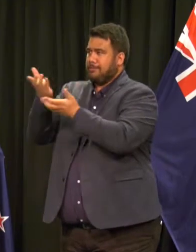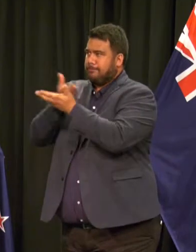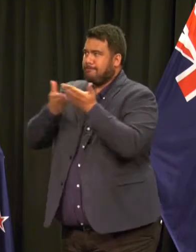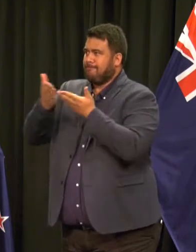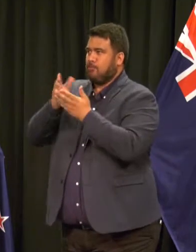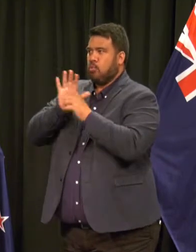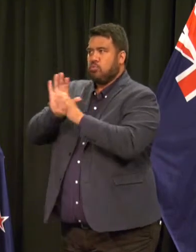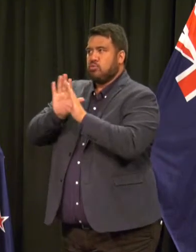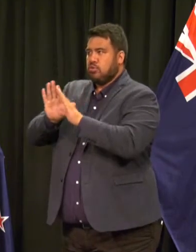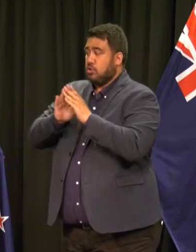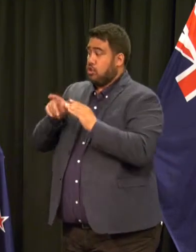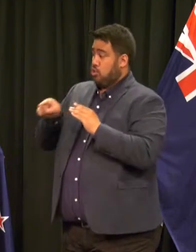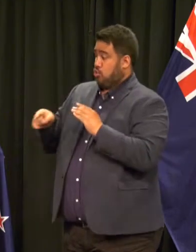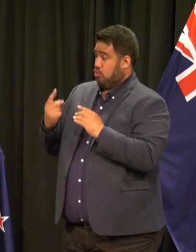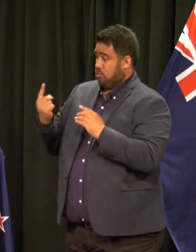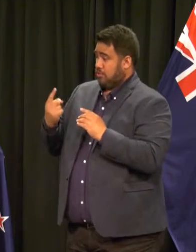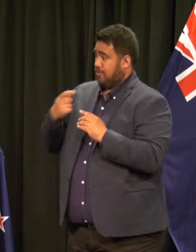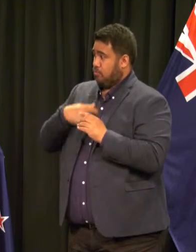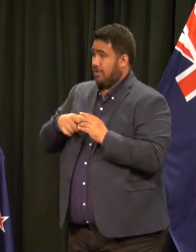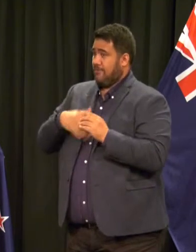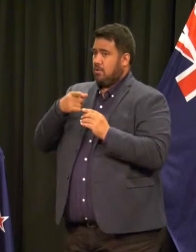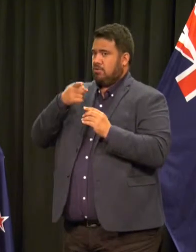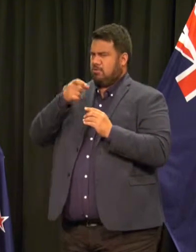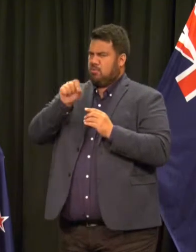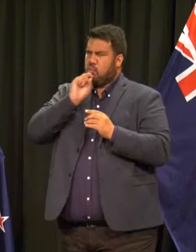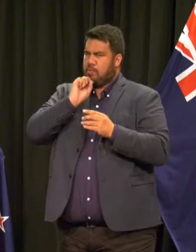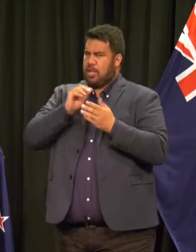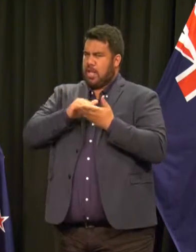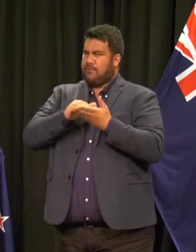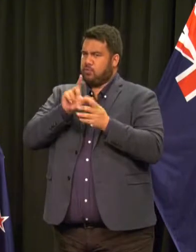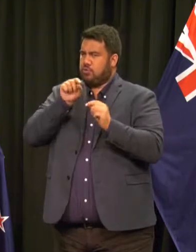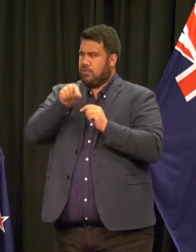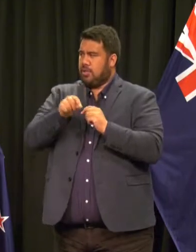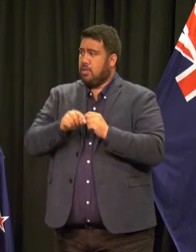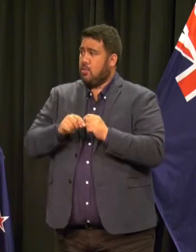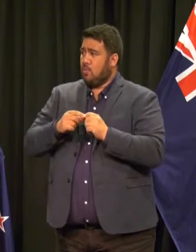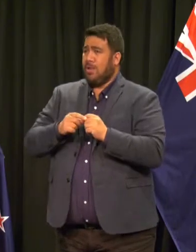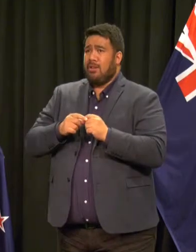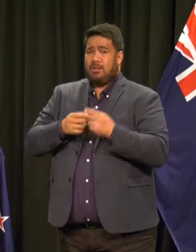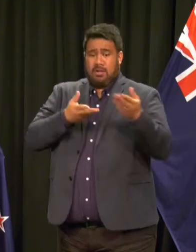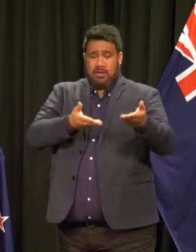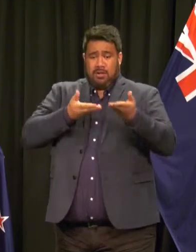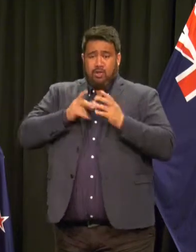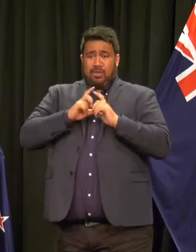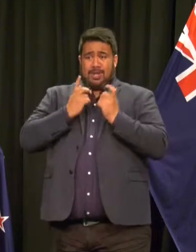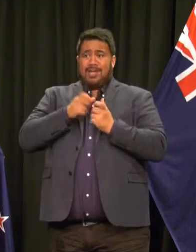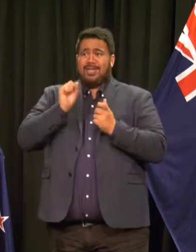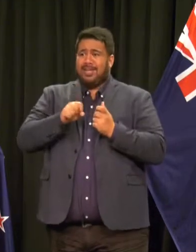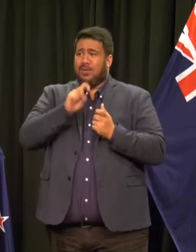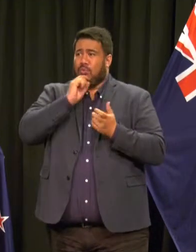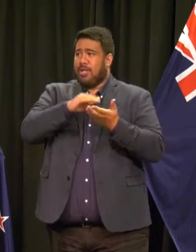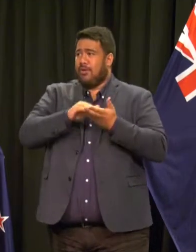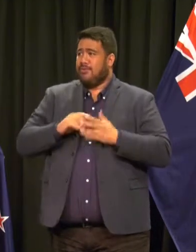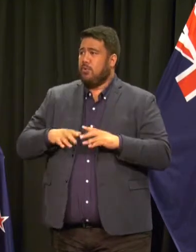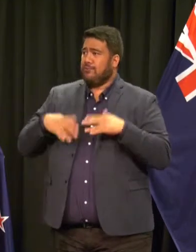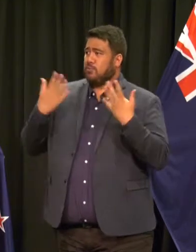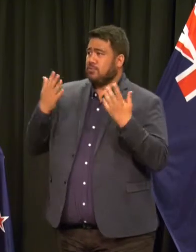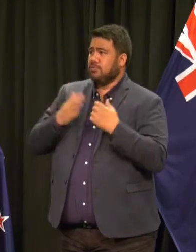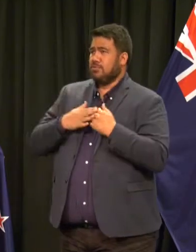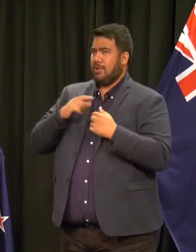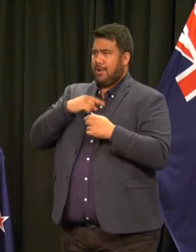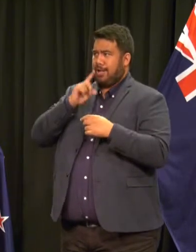Is that something you personally think would be helpful? Well, taking to Cabinet is always helpful. I don't want to presage what Cabinet might